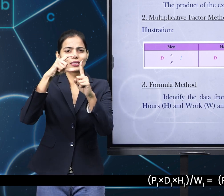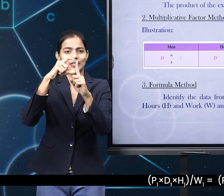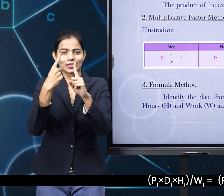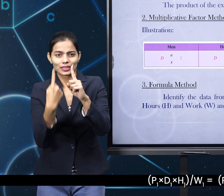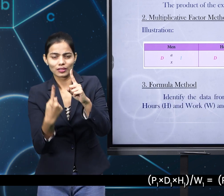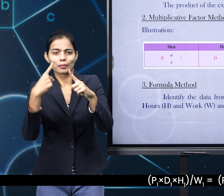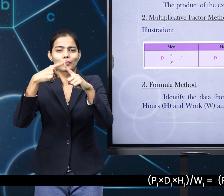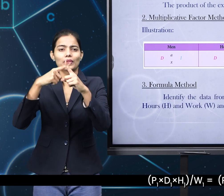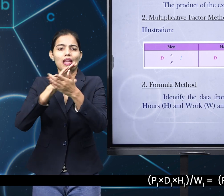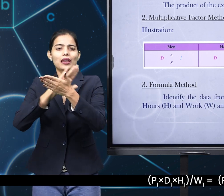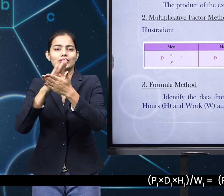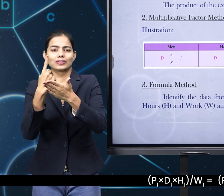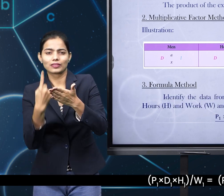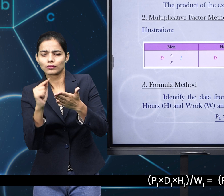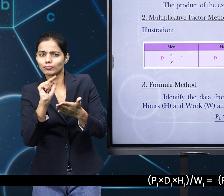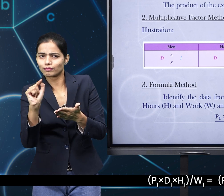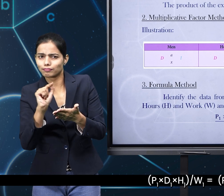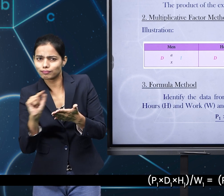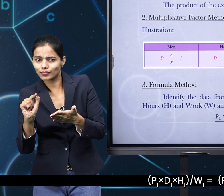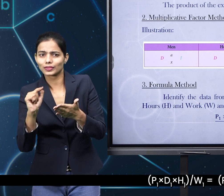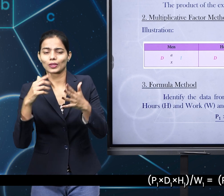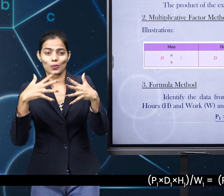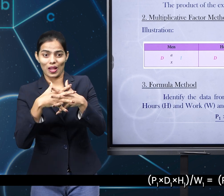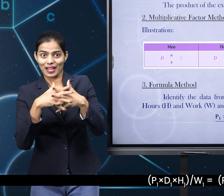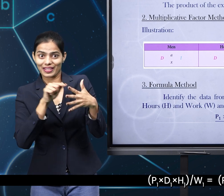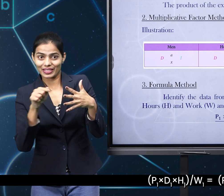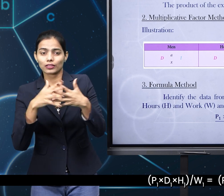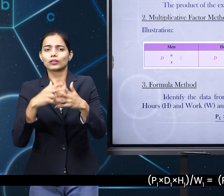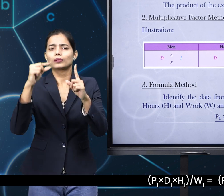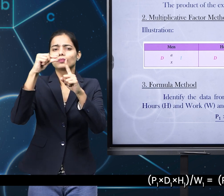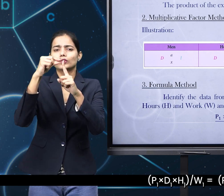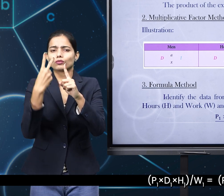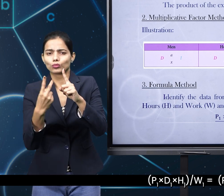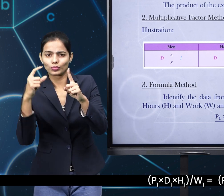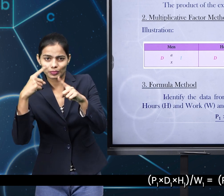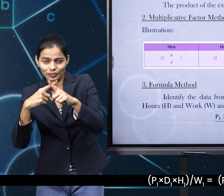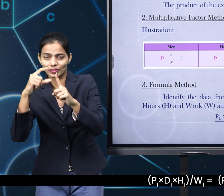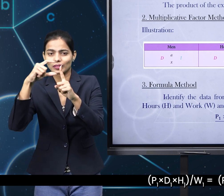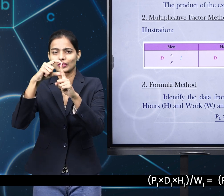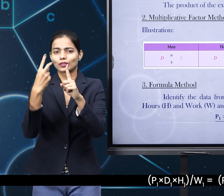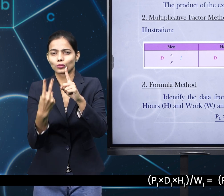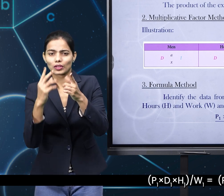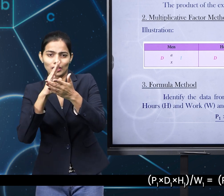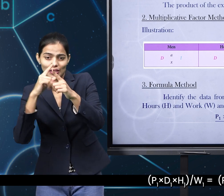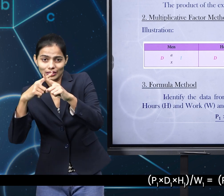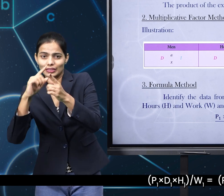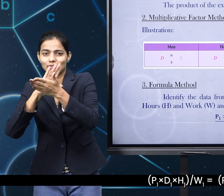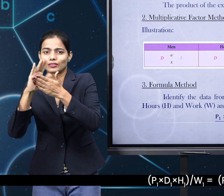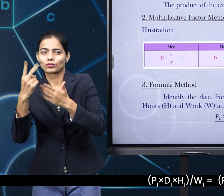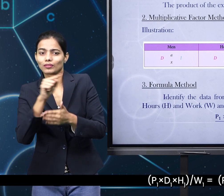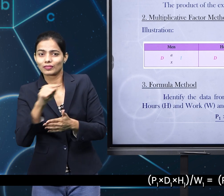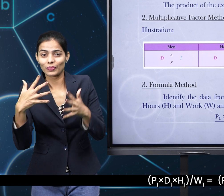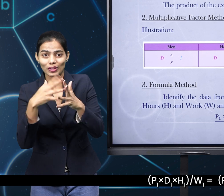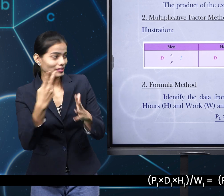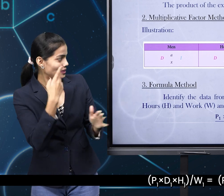P1 into D1 into H1 by W1 is equal to P2 into D2 into